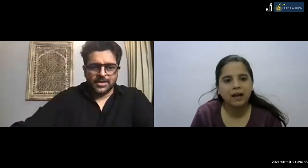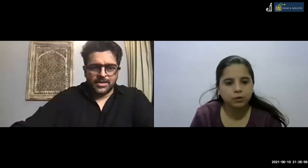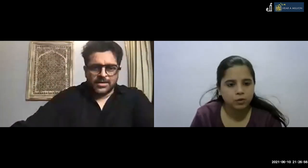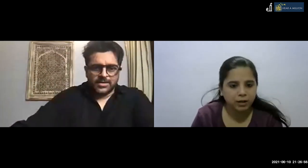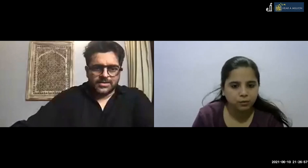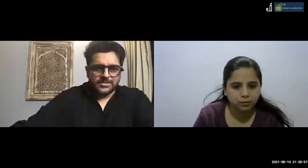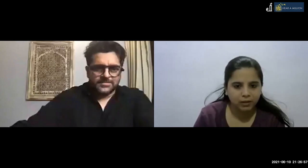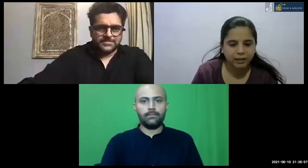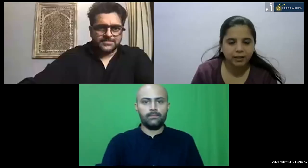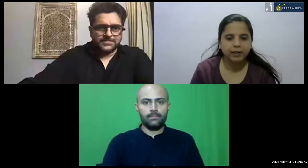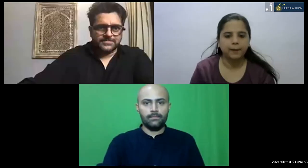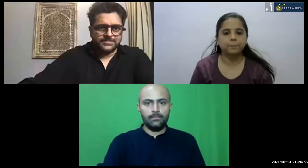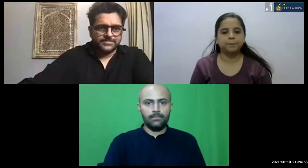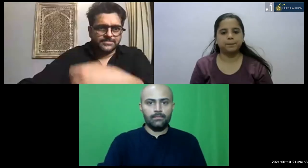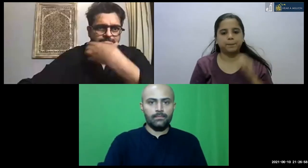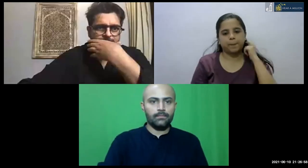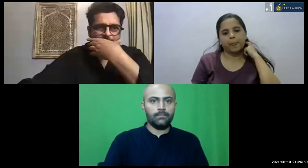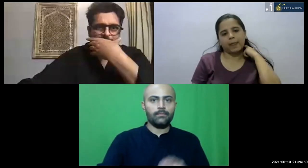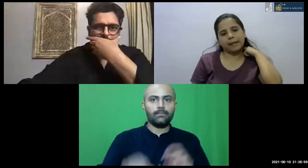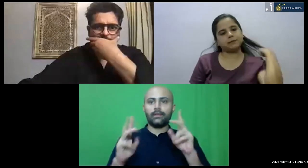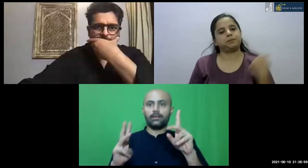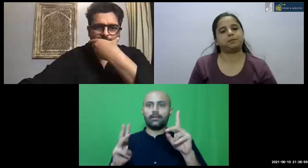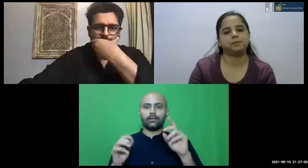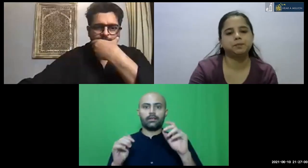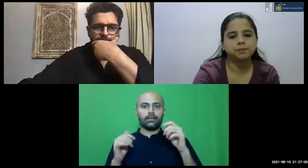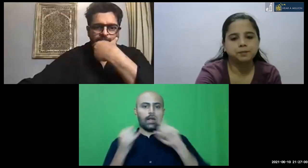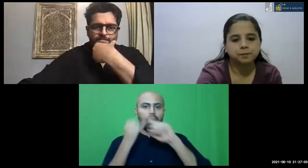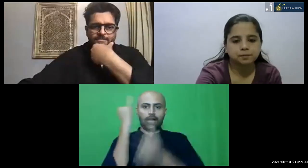can we have Tushar to be spotlighted? Yeah.